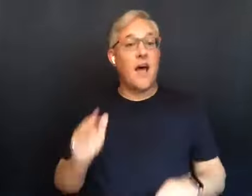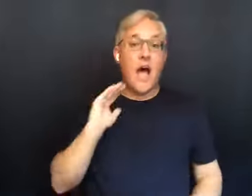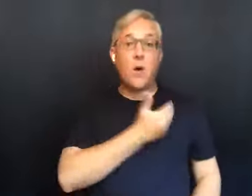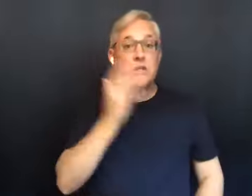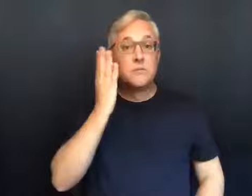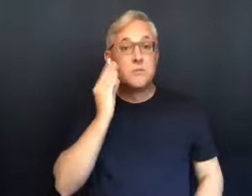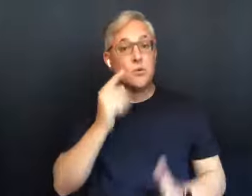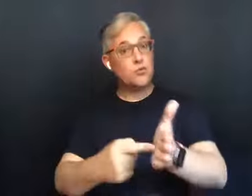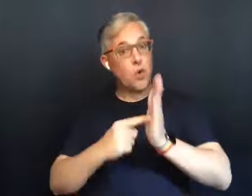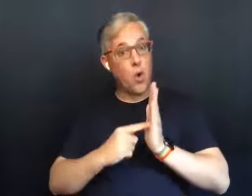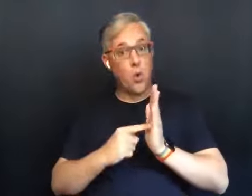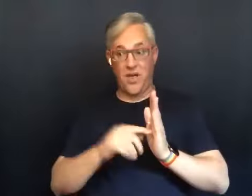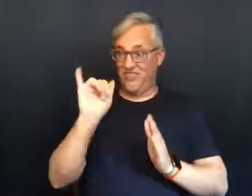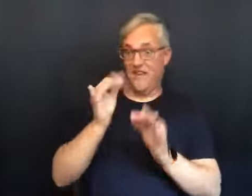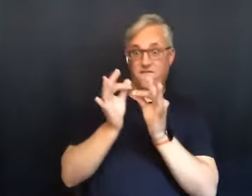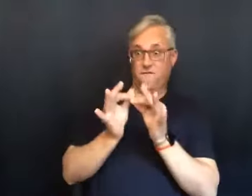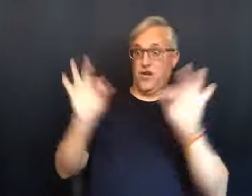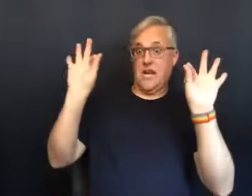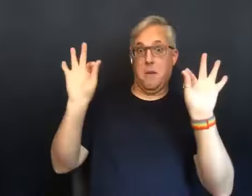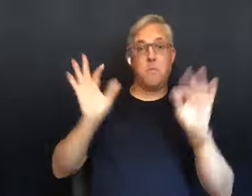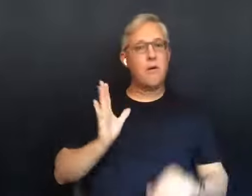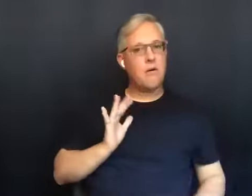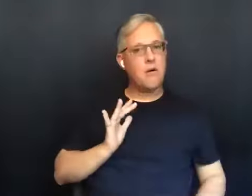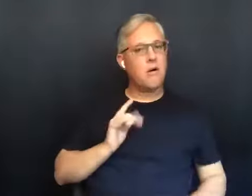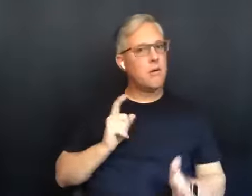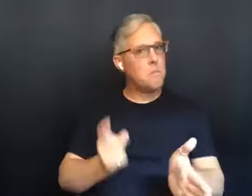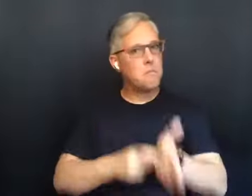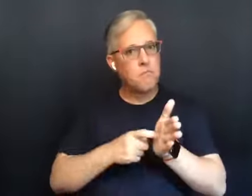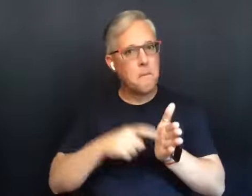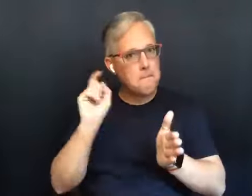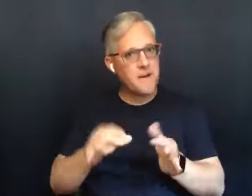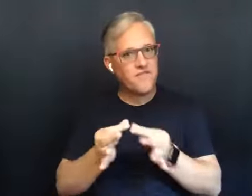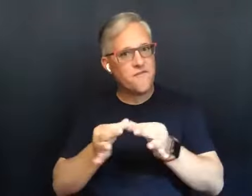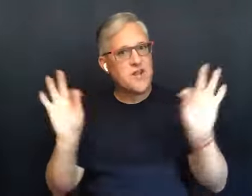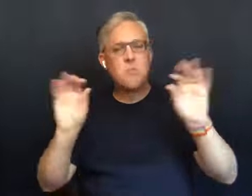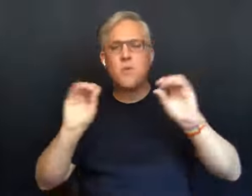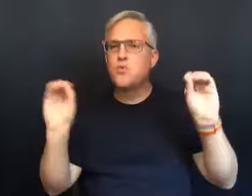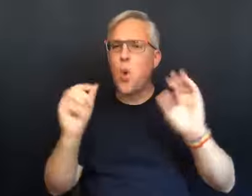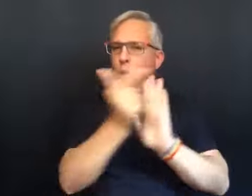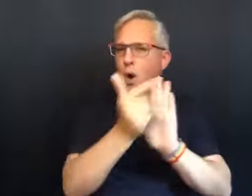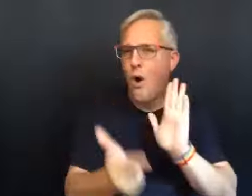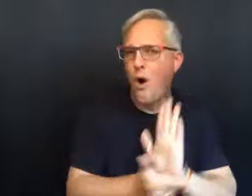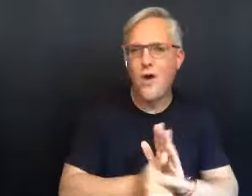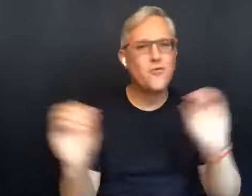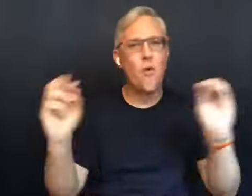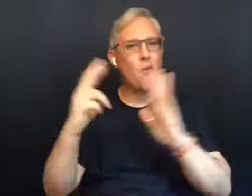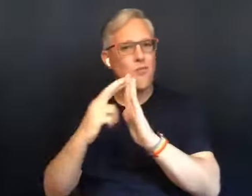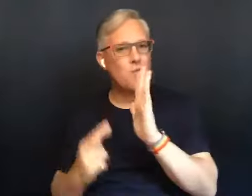But our experiences taught us that great freedom is really essential to what we do. We don't have any laws. We don't have any rules.